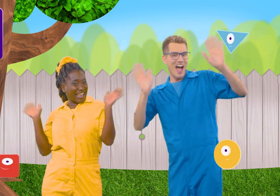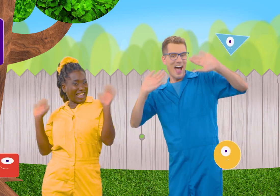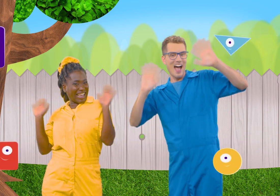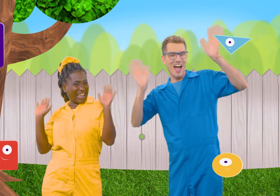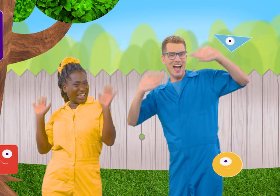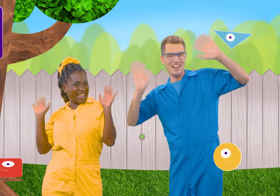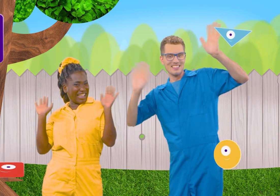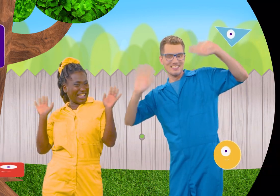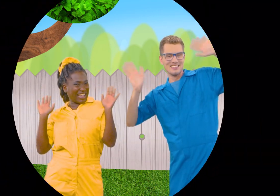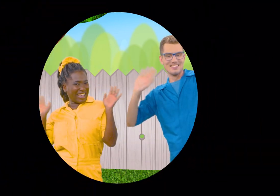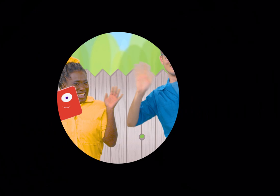Bye!